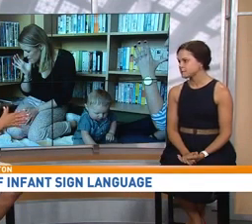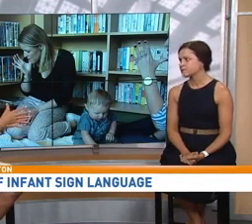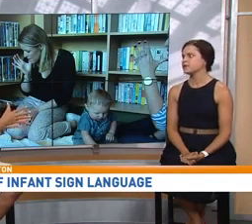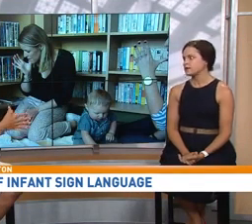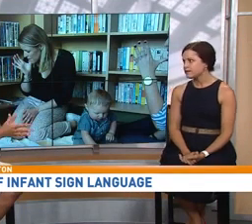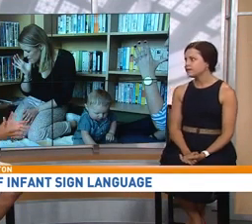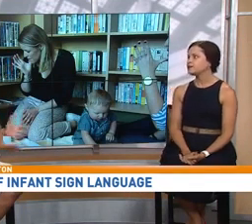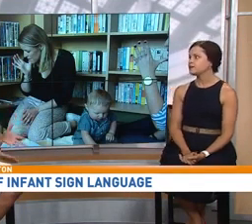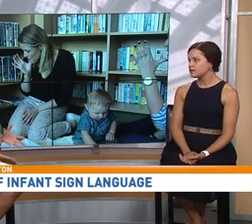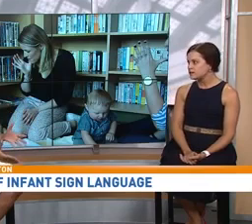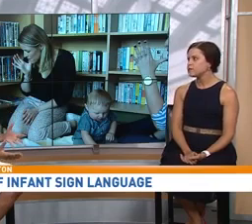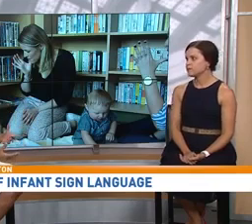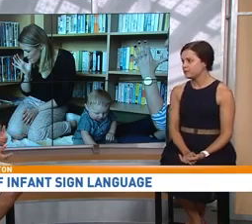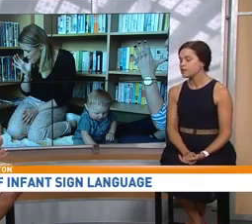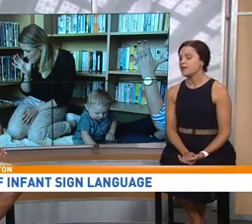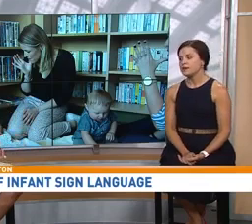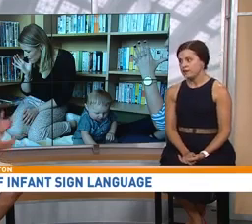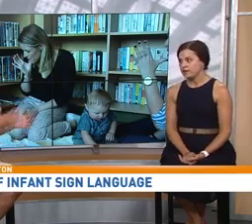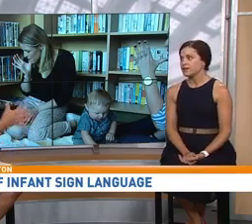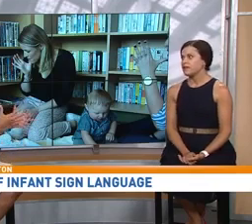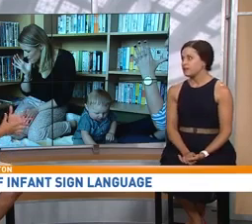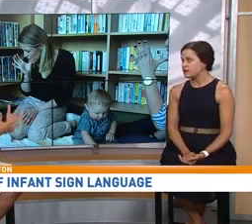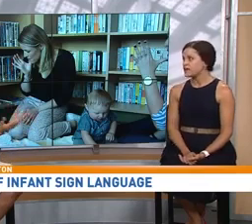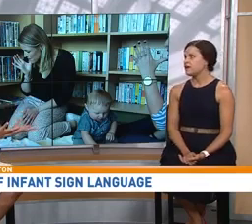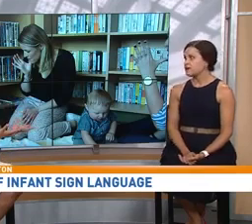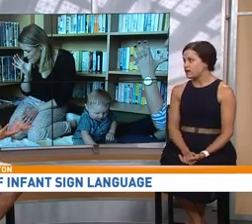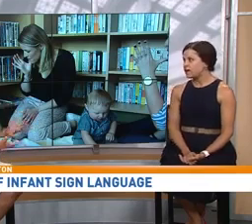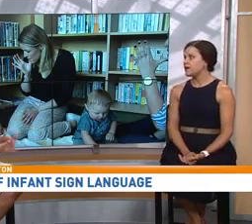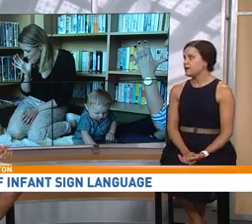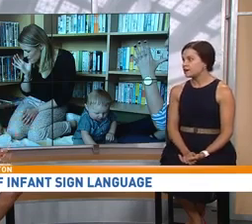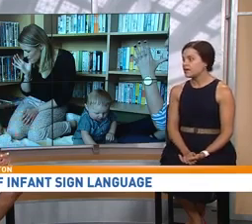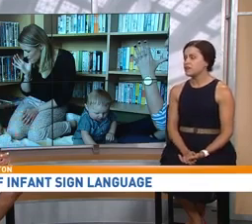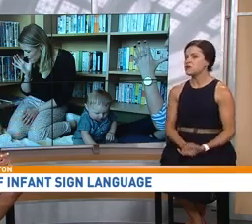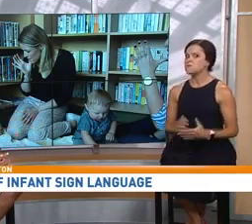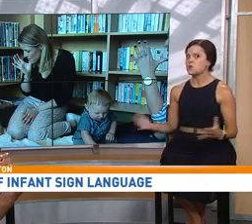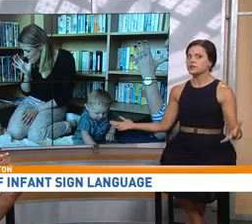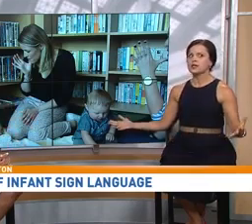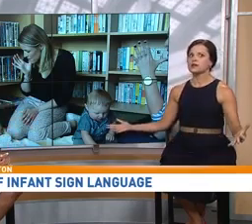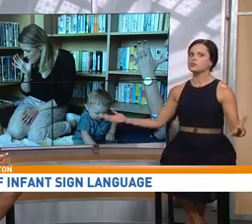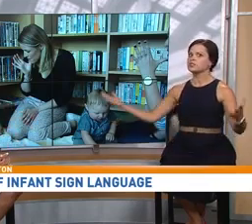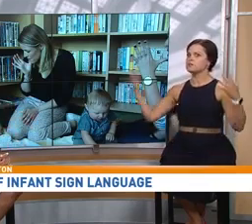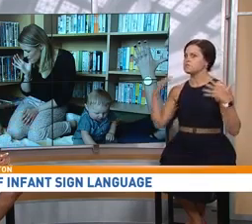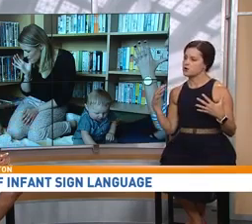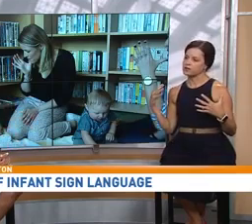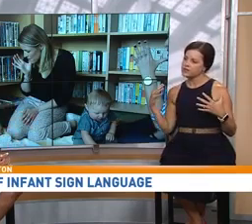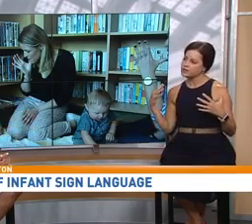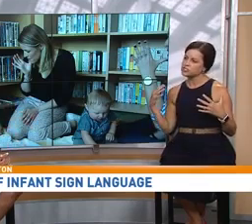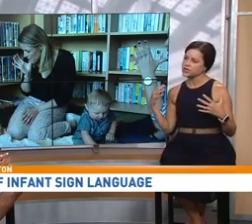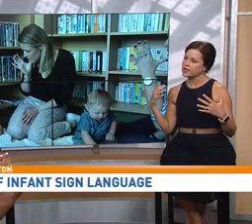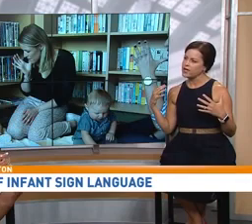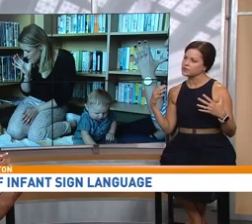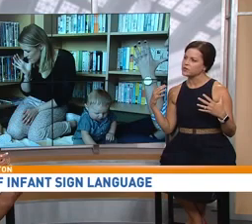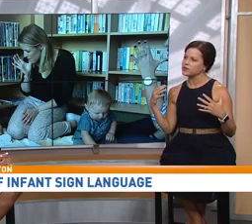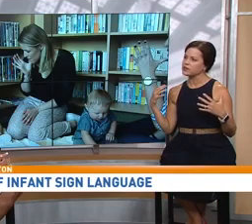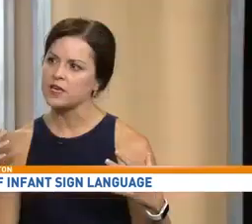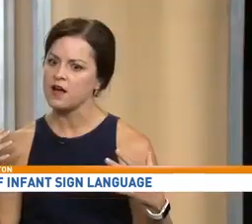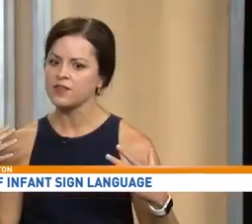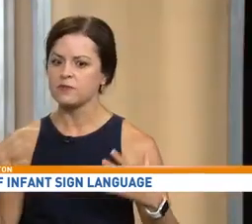more long-term with kids that start signing at such an early age? Again, the more language bombardment that a child has when they're young, the better